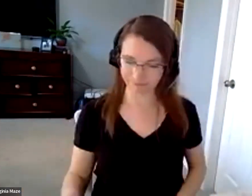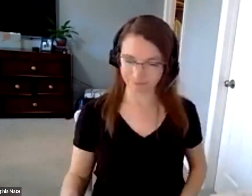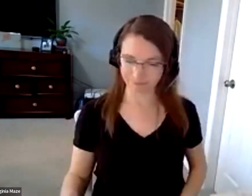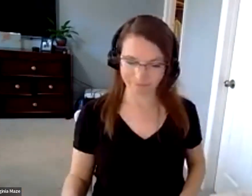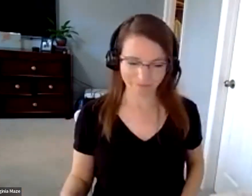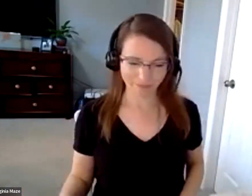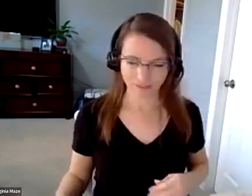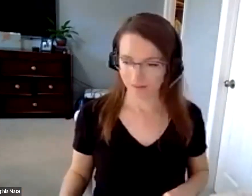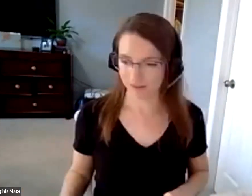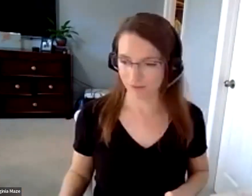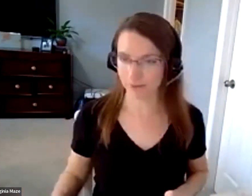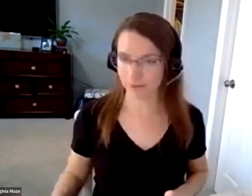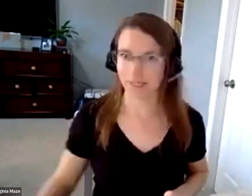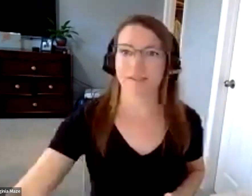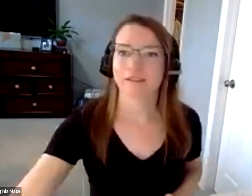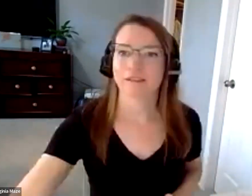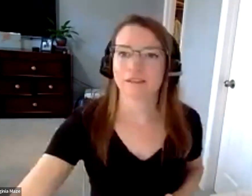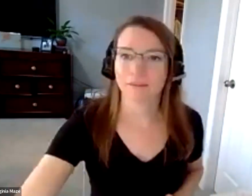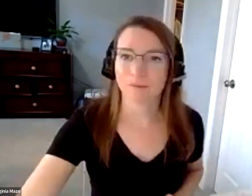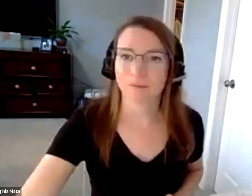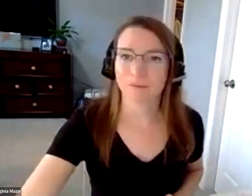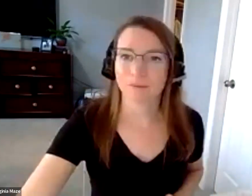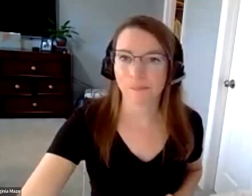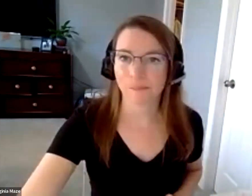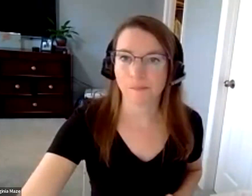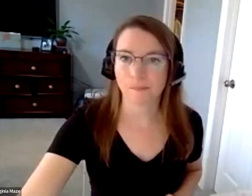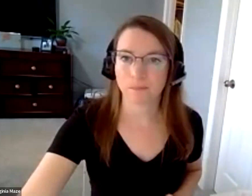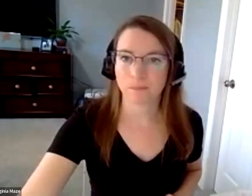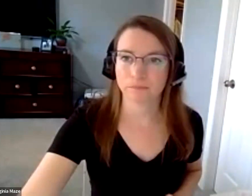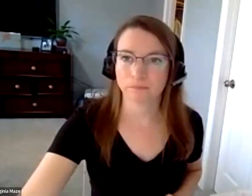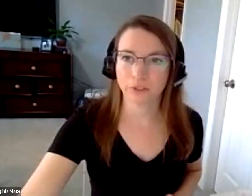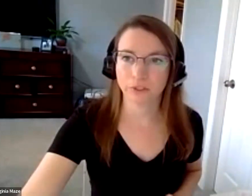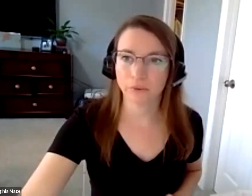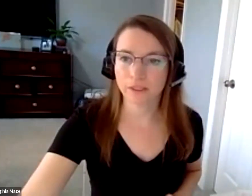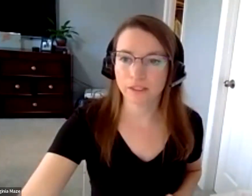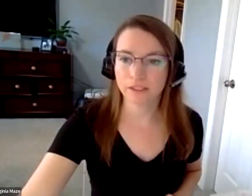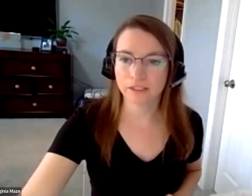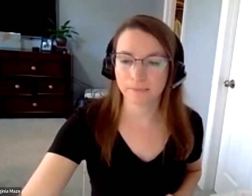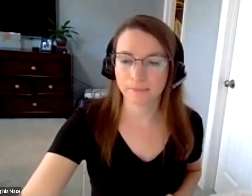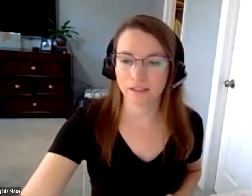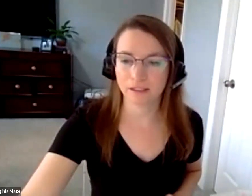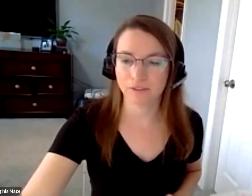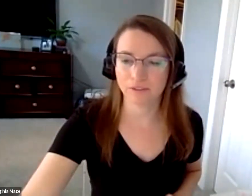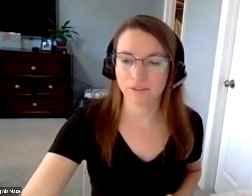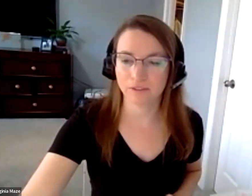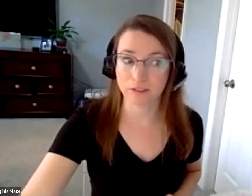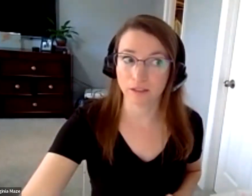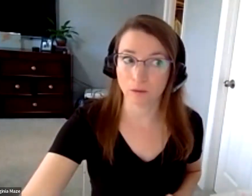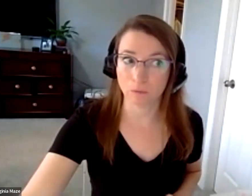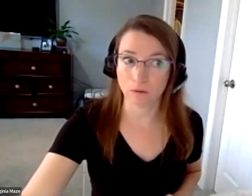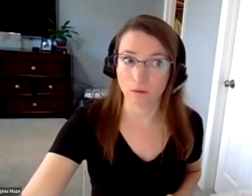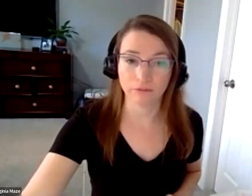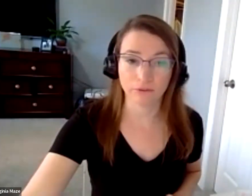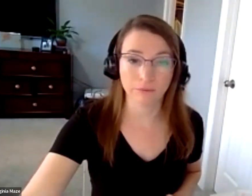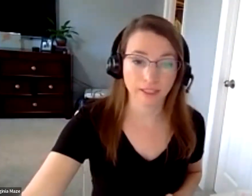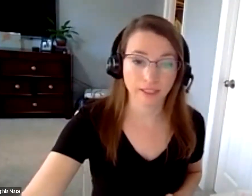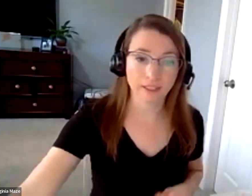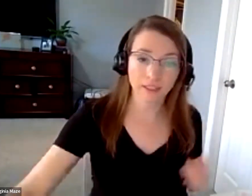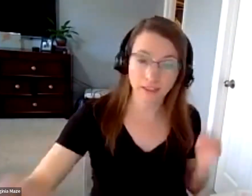All right. Okay. So no one sent me any videos that I know of. If you